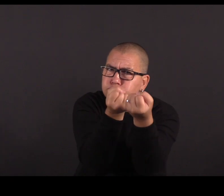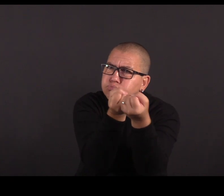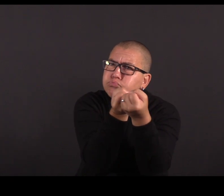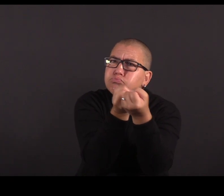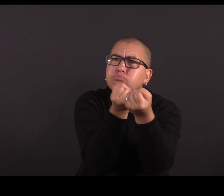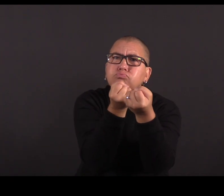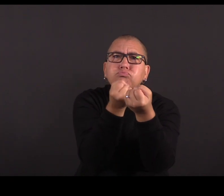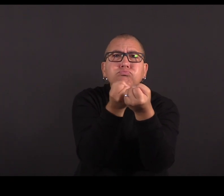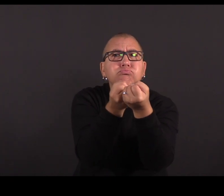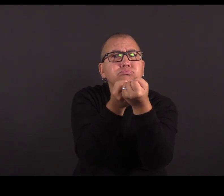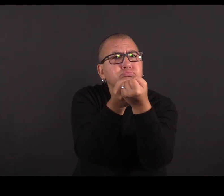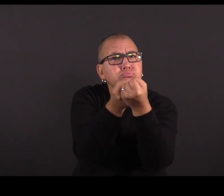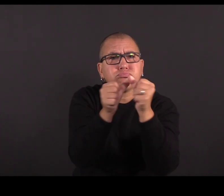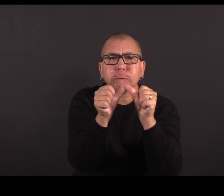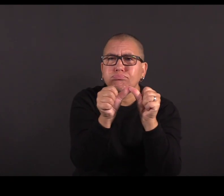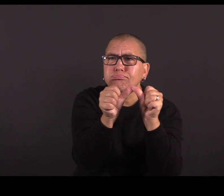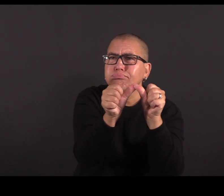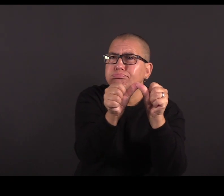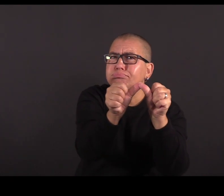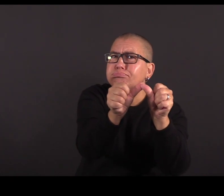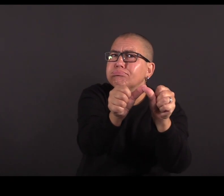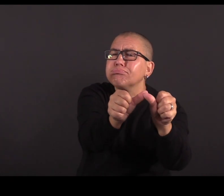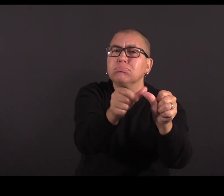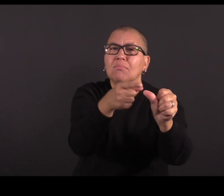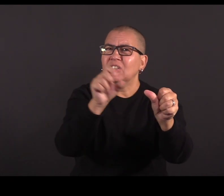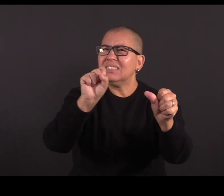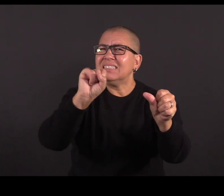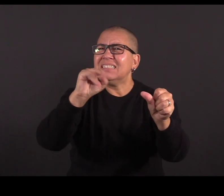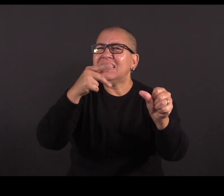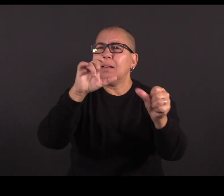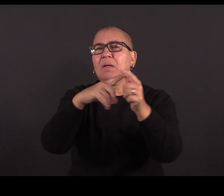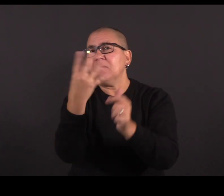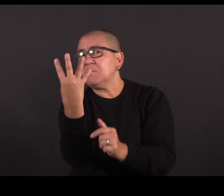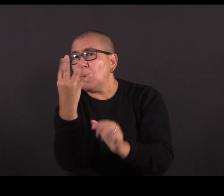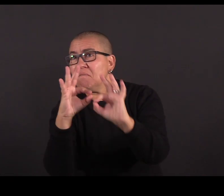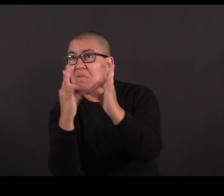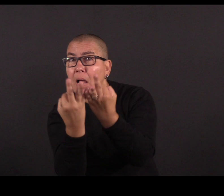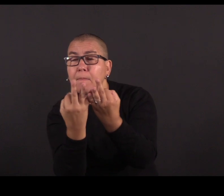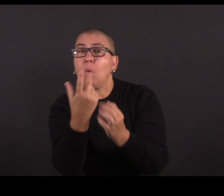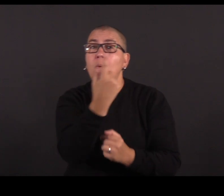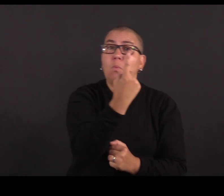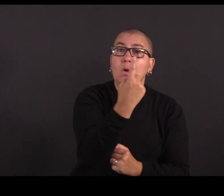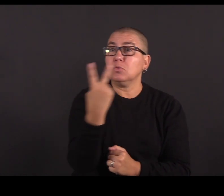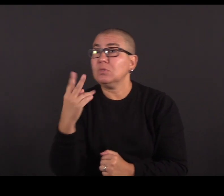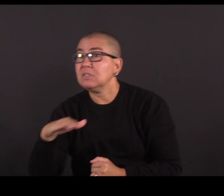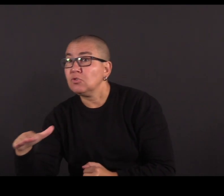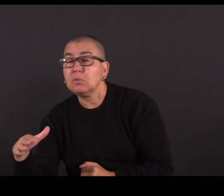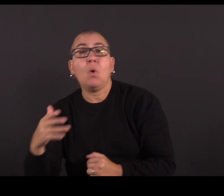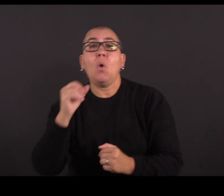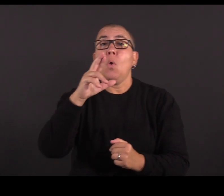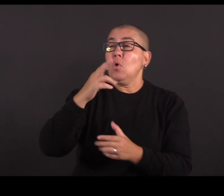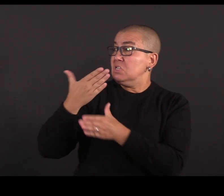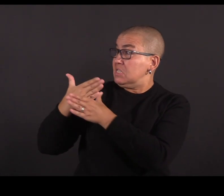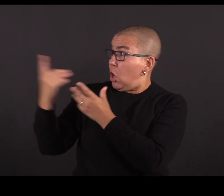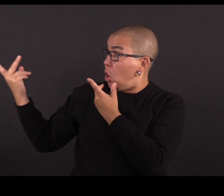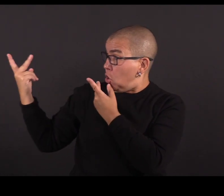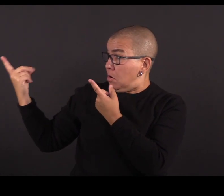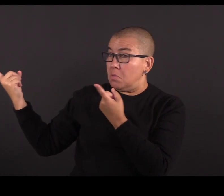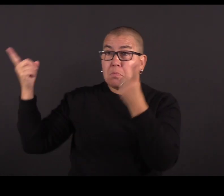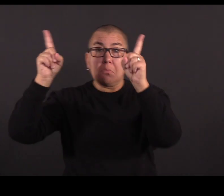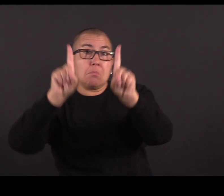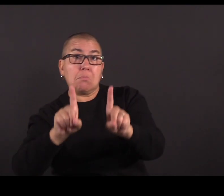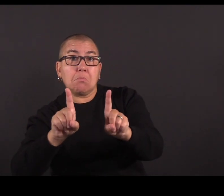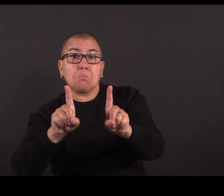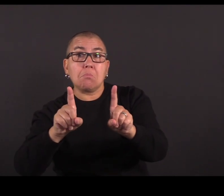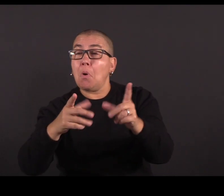support a single family, or they can use a shared housing model and house more than one family if the space